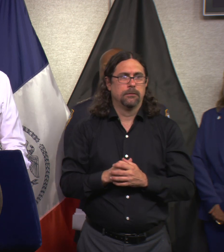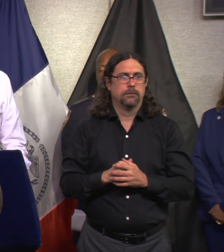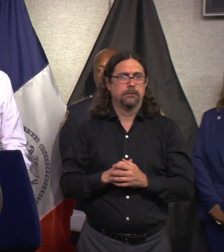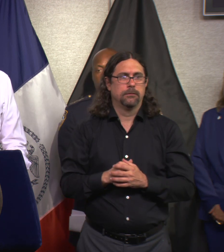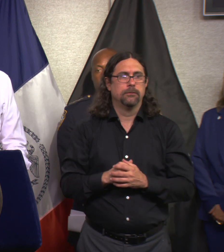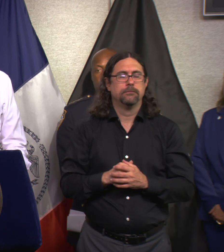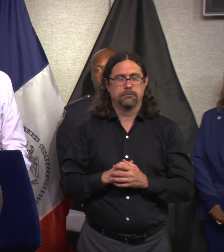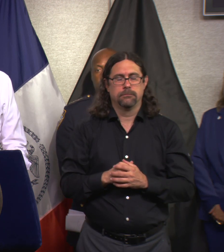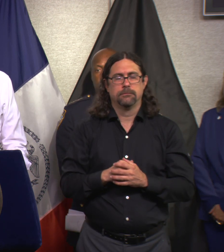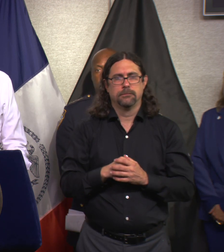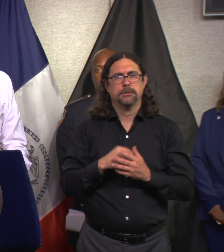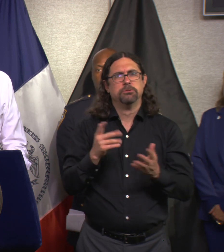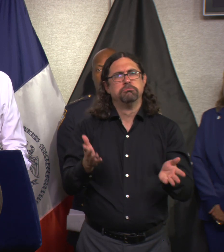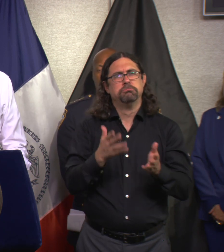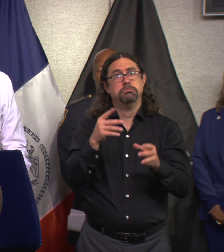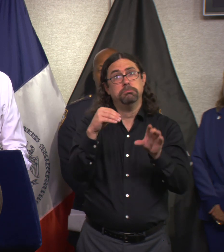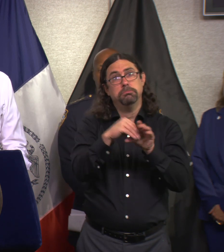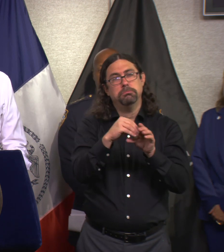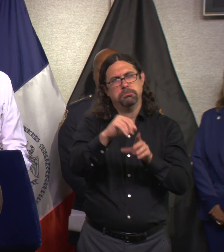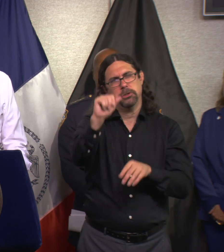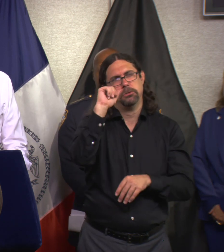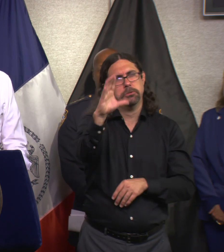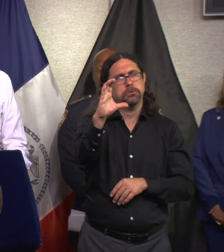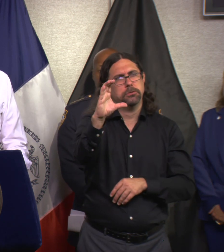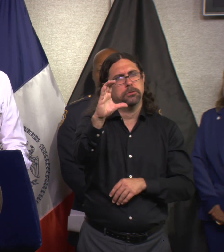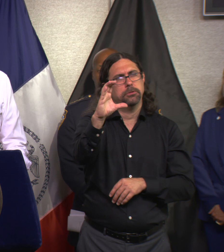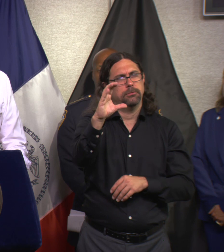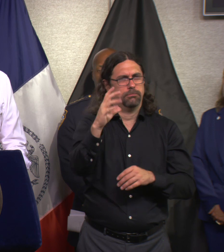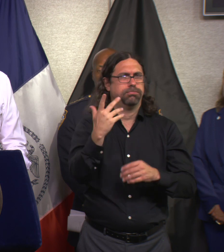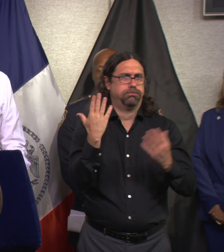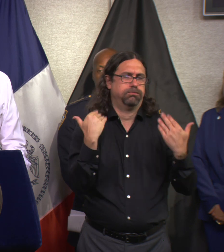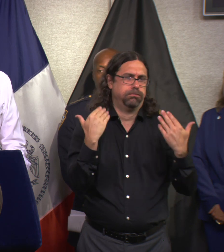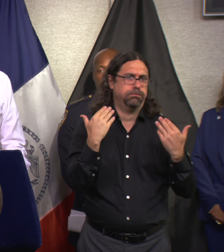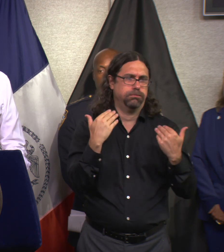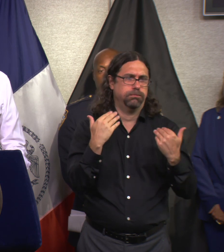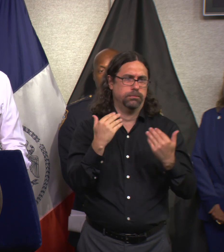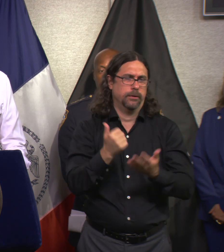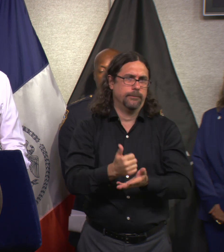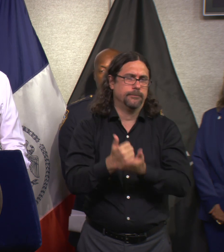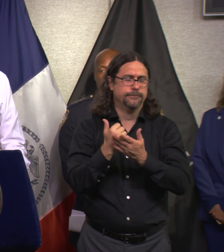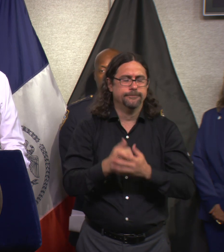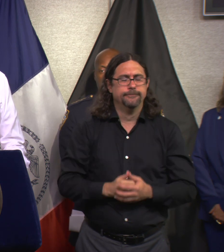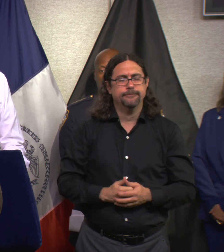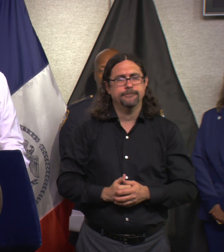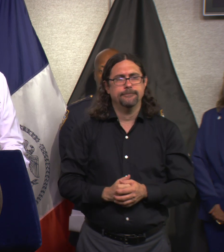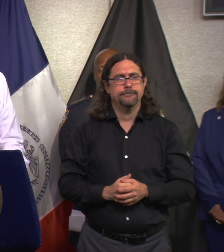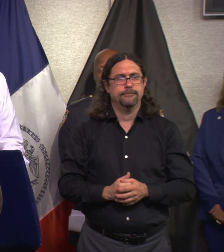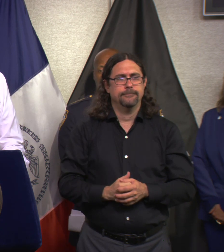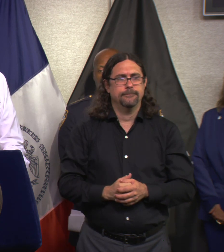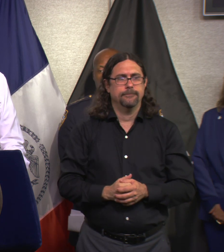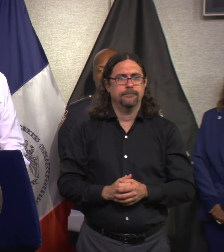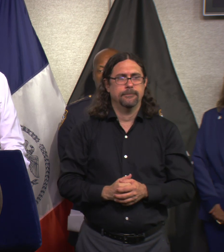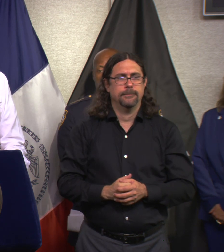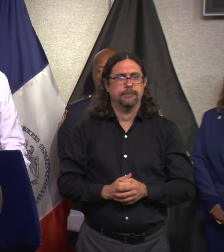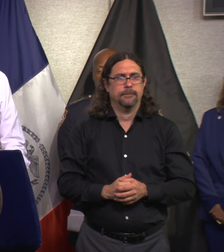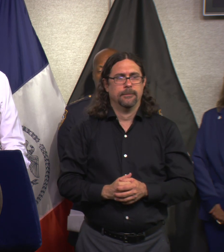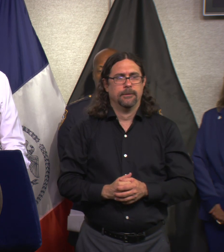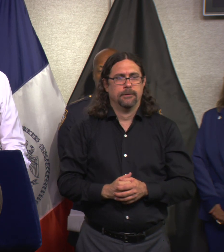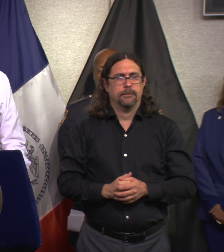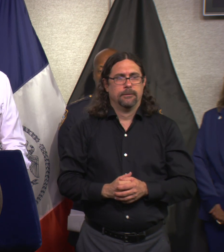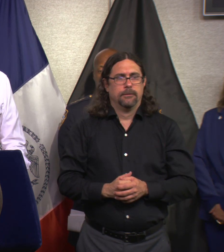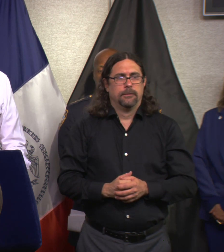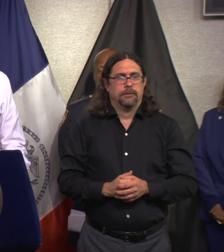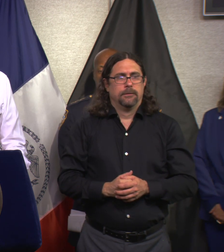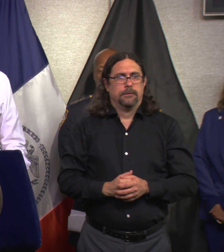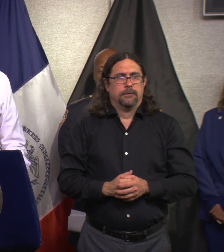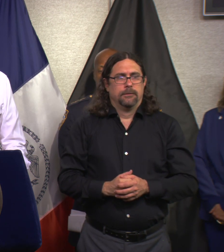conditioning. We want to make sure we balance the need for people to stay cool with the amount of electricity that's being used in the city. We want